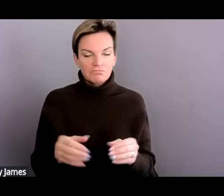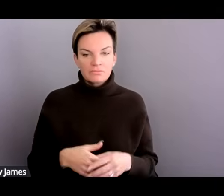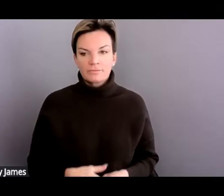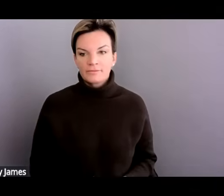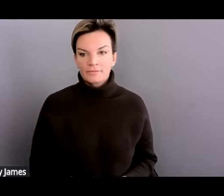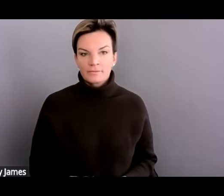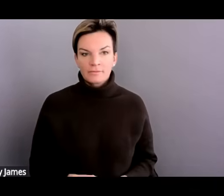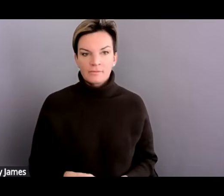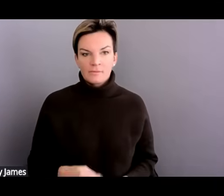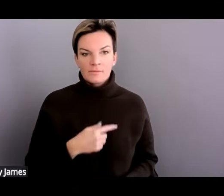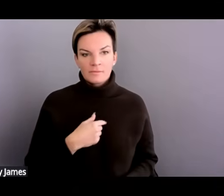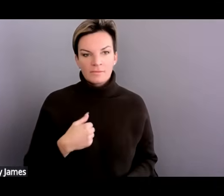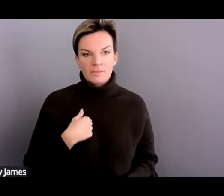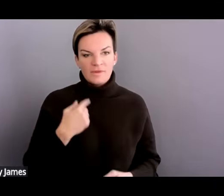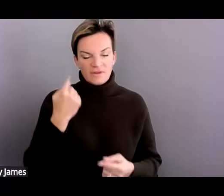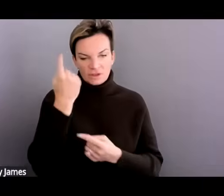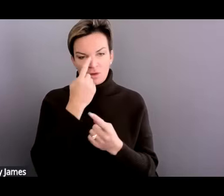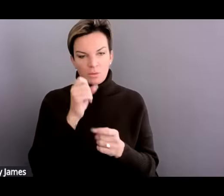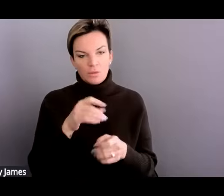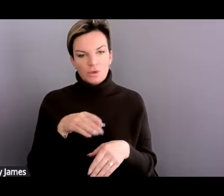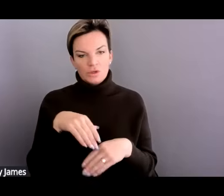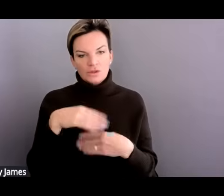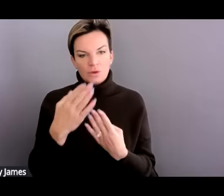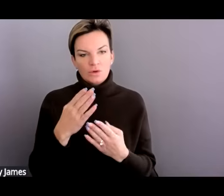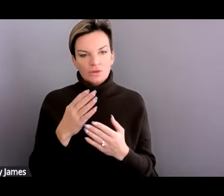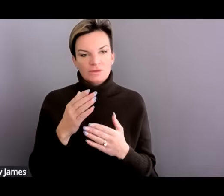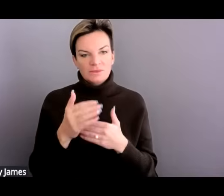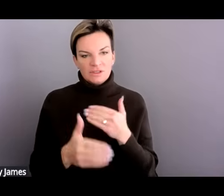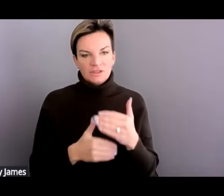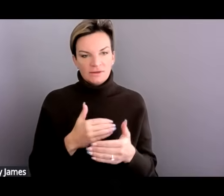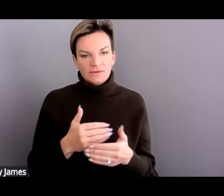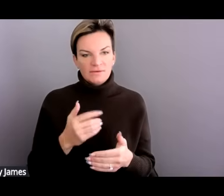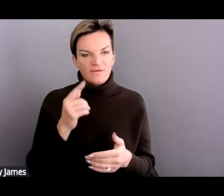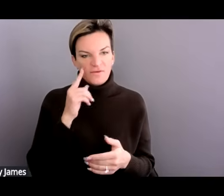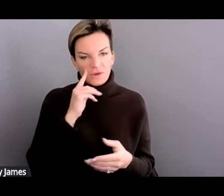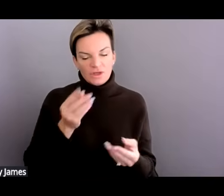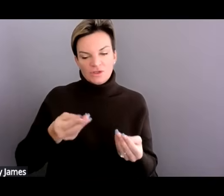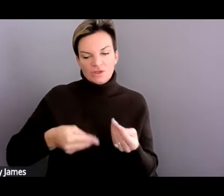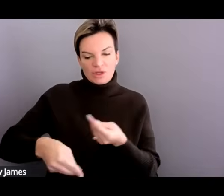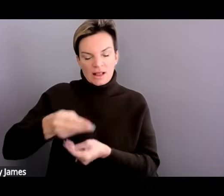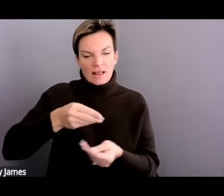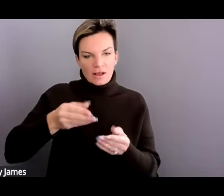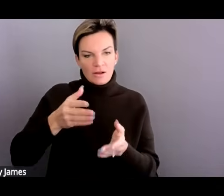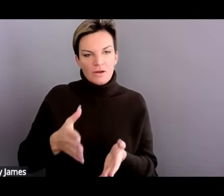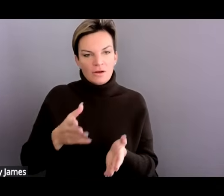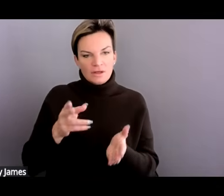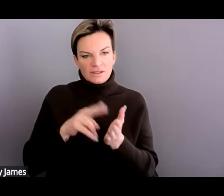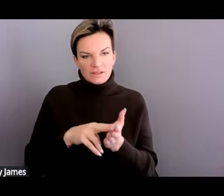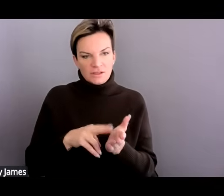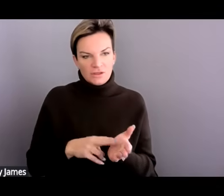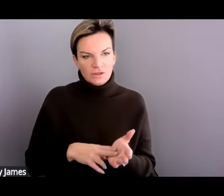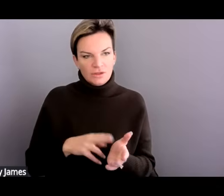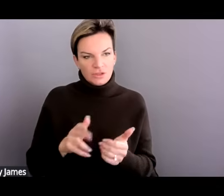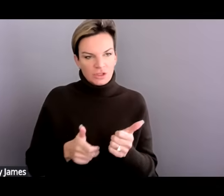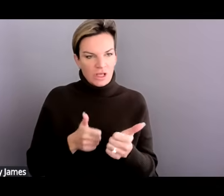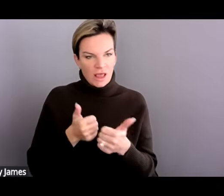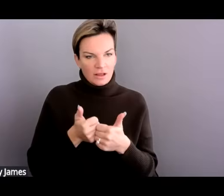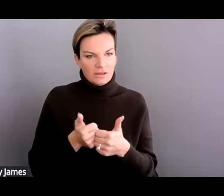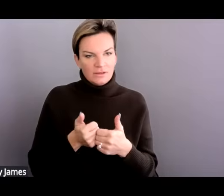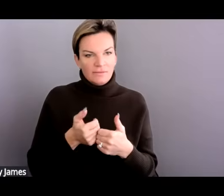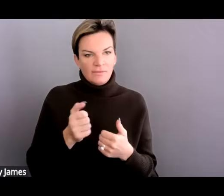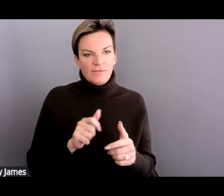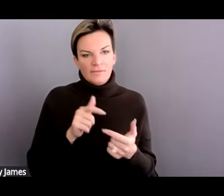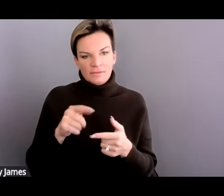We have a consideration of the proposed procedure for the circulator signature challenges. I'd like to turn this over to